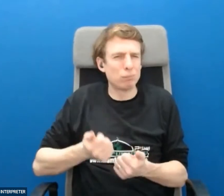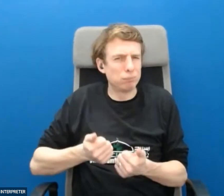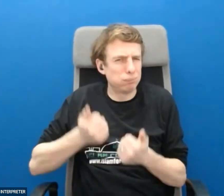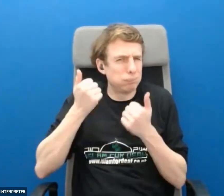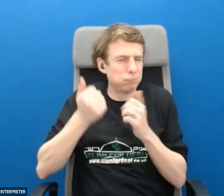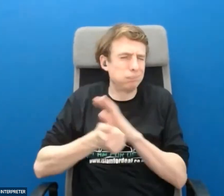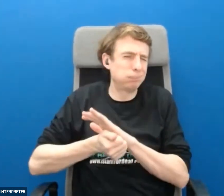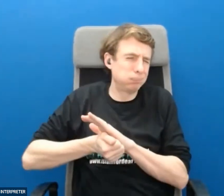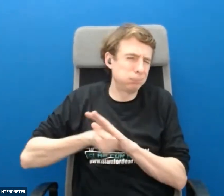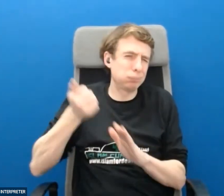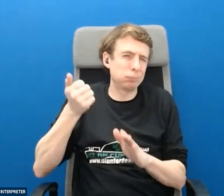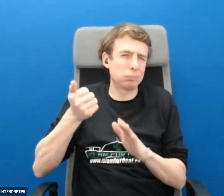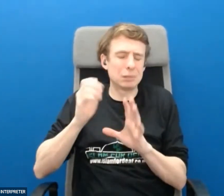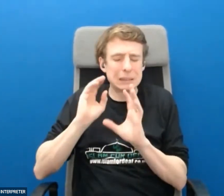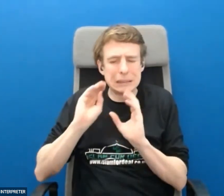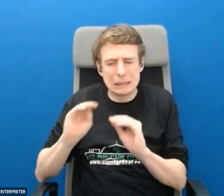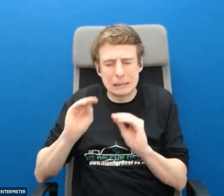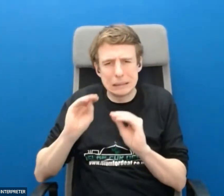books of